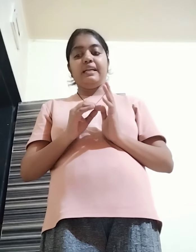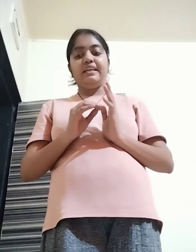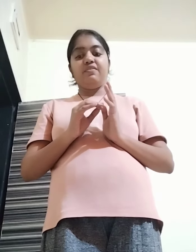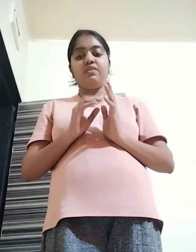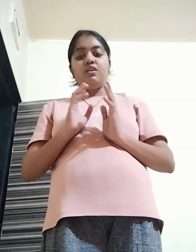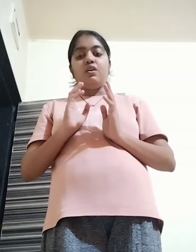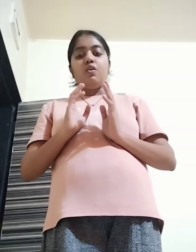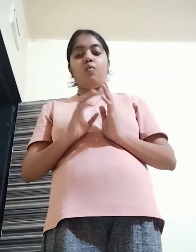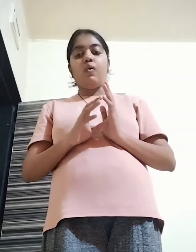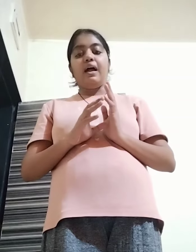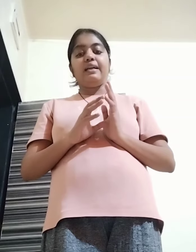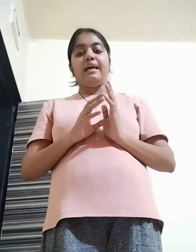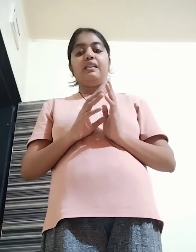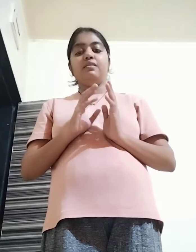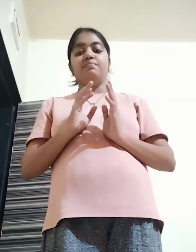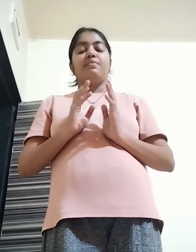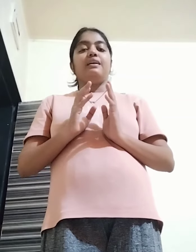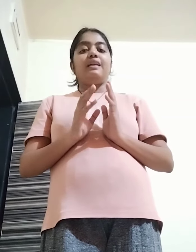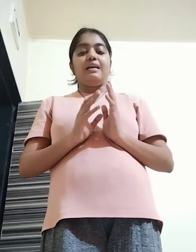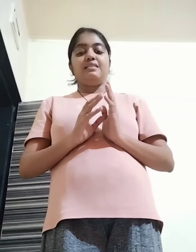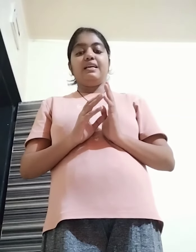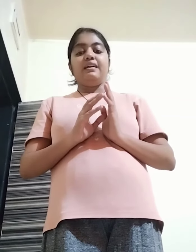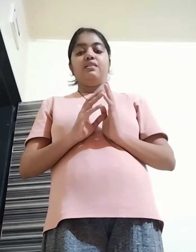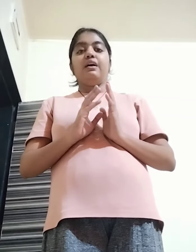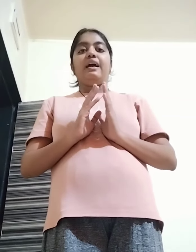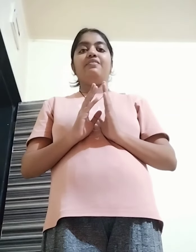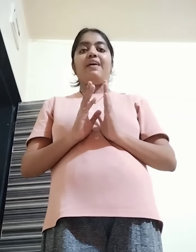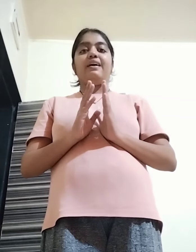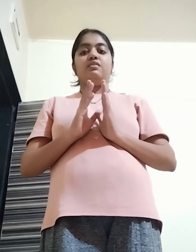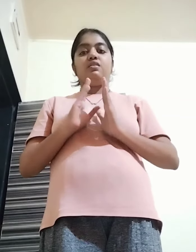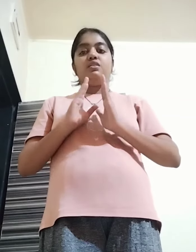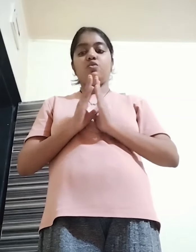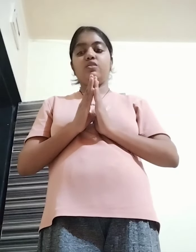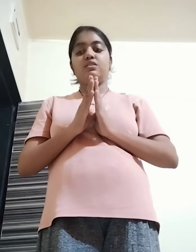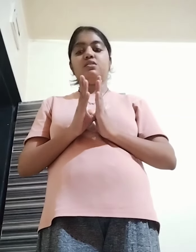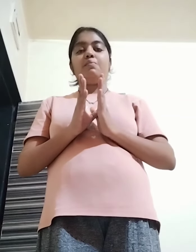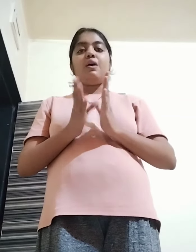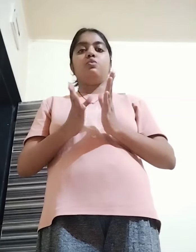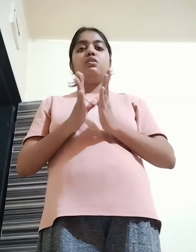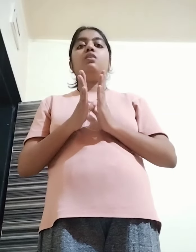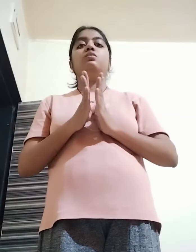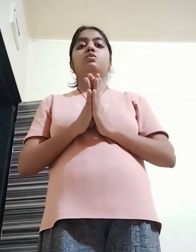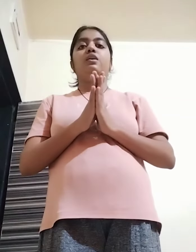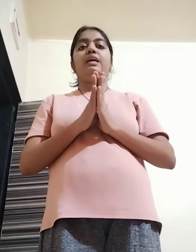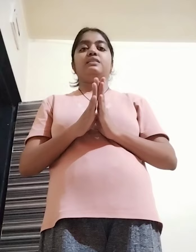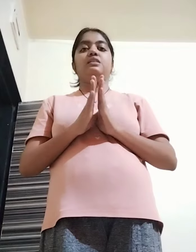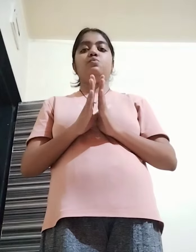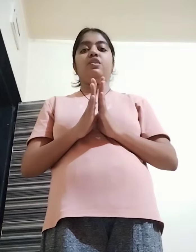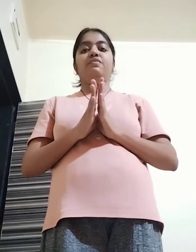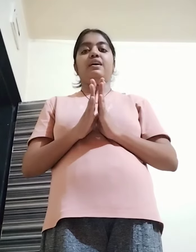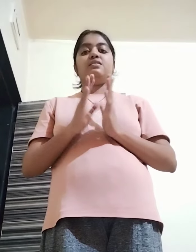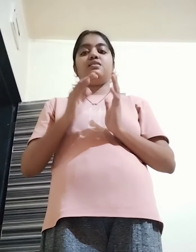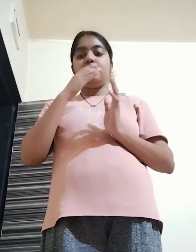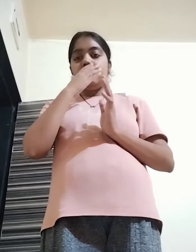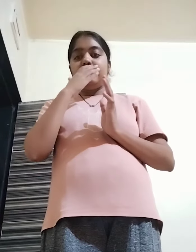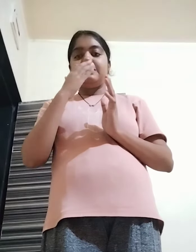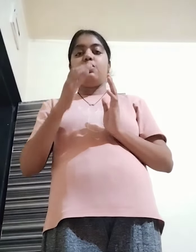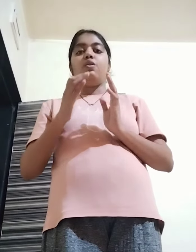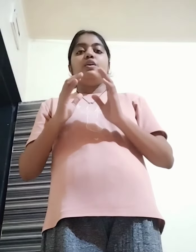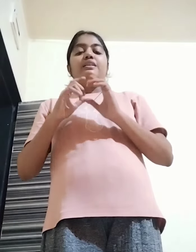native, volatile, transient and final. So this is about the non-access modifiers. So this